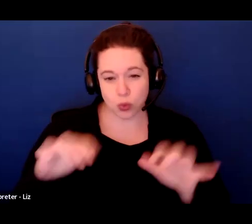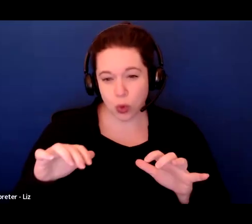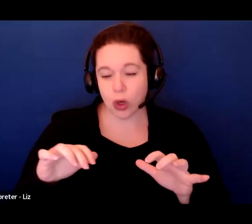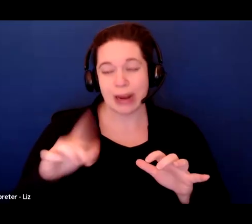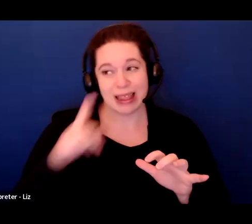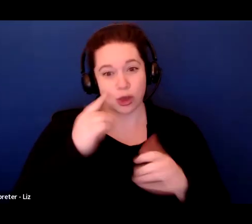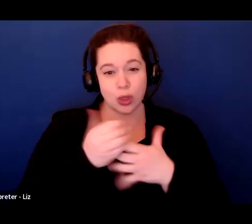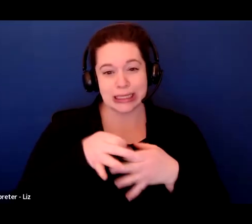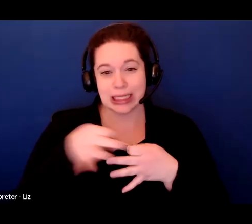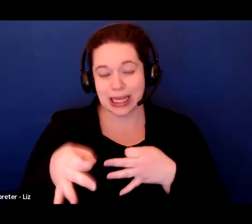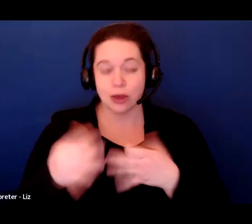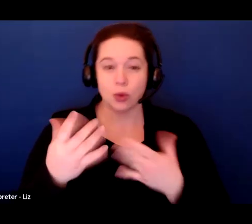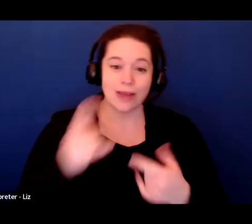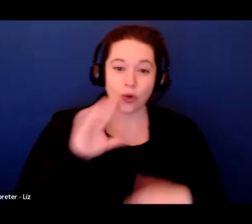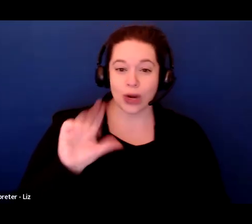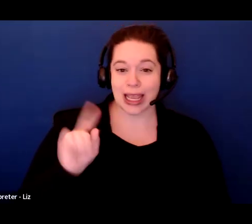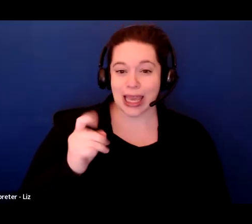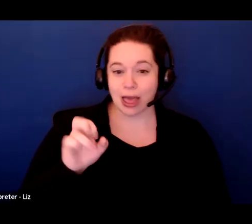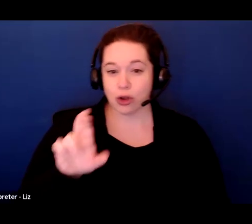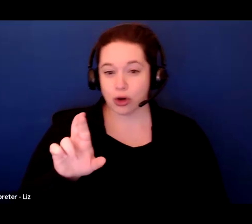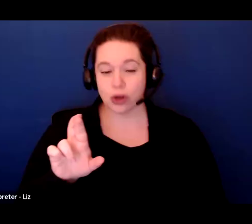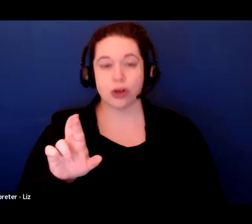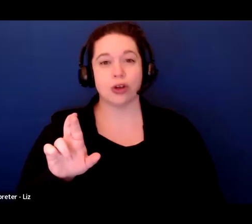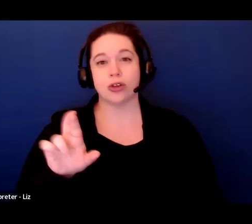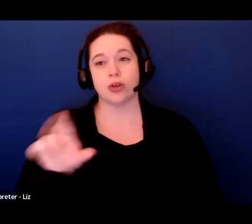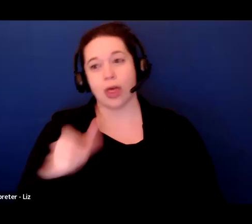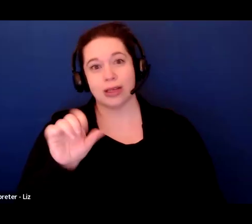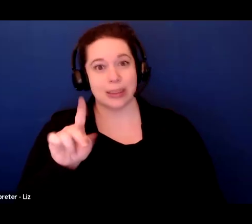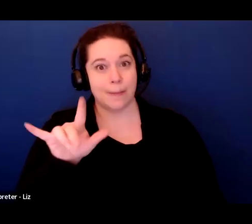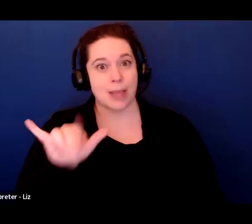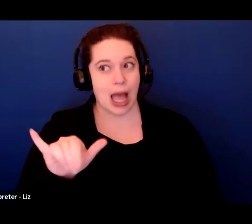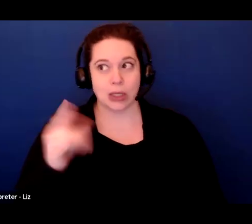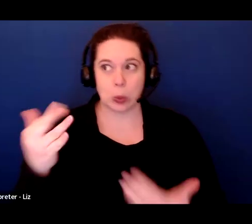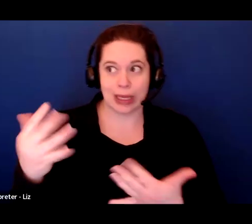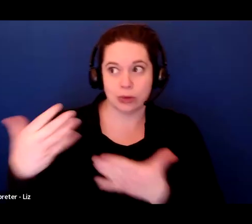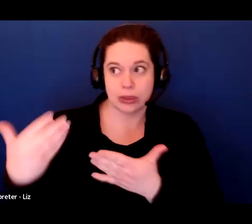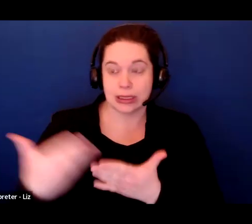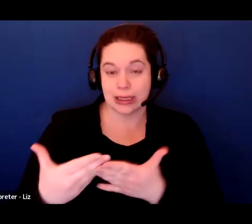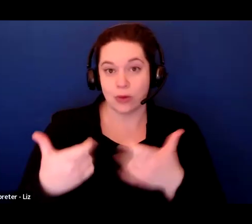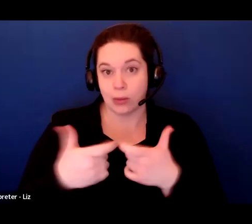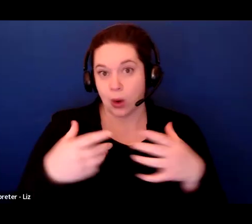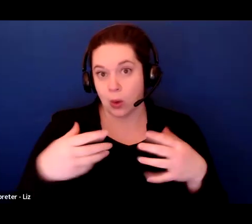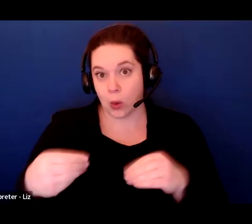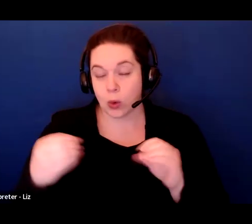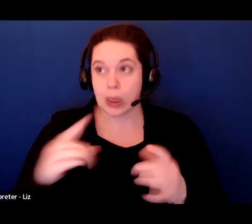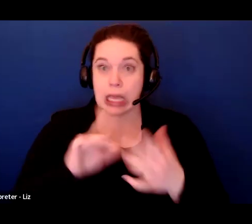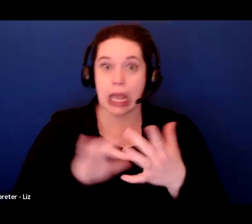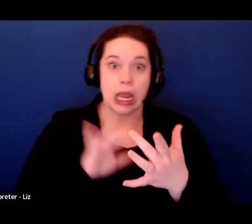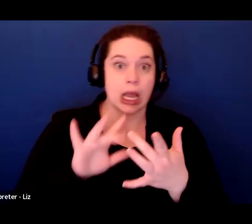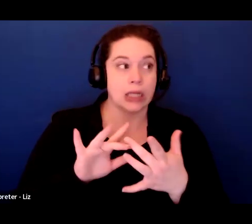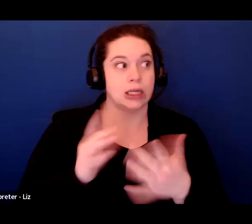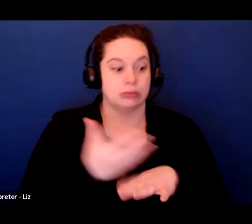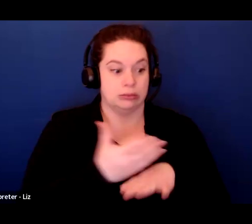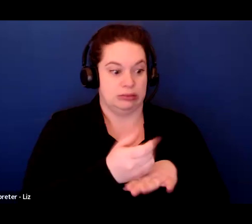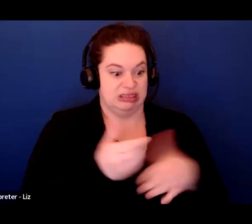supply to come and you're uh, without power, or you're not able to contact anyone, and you've